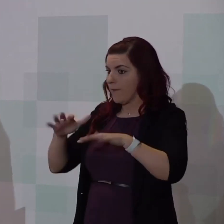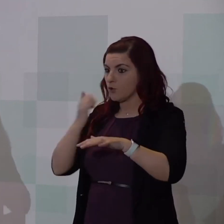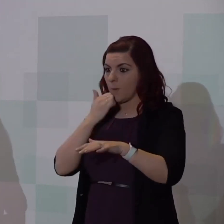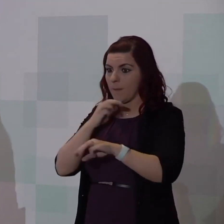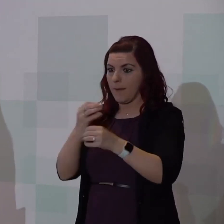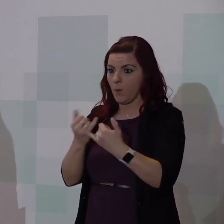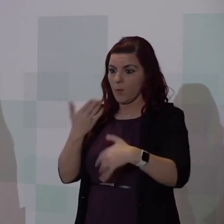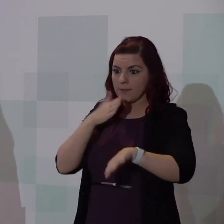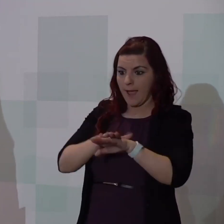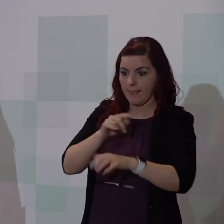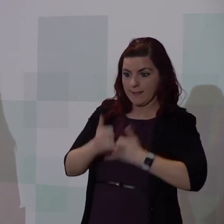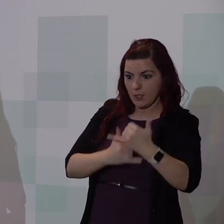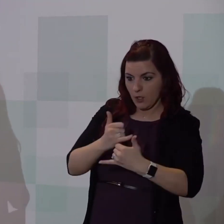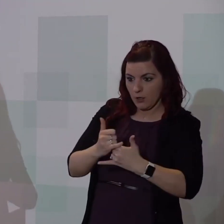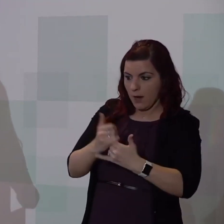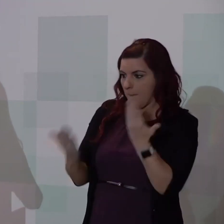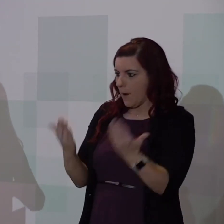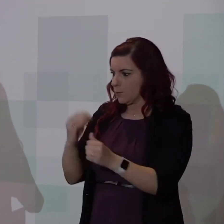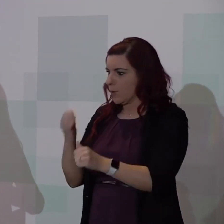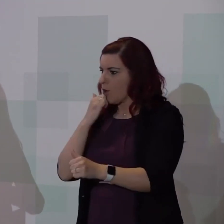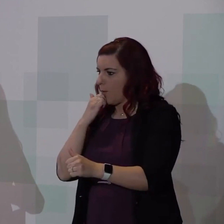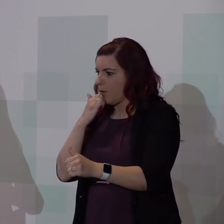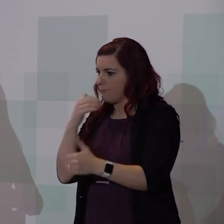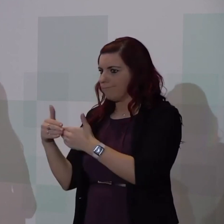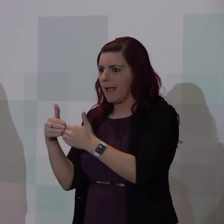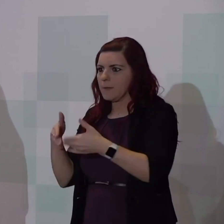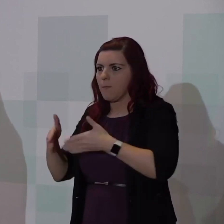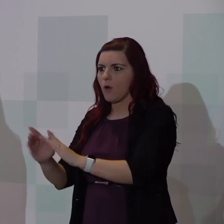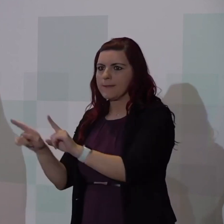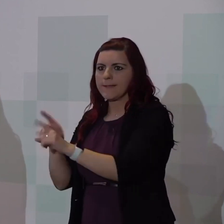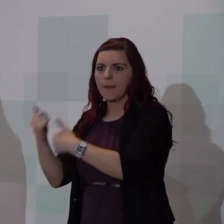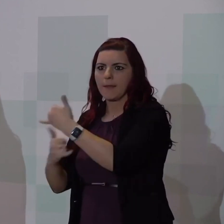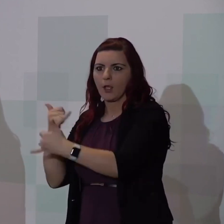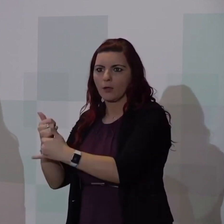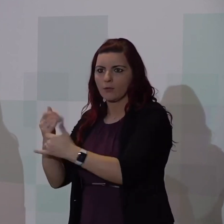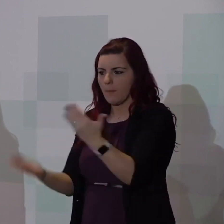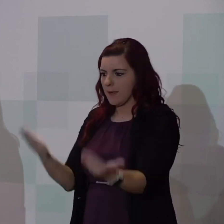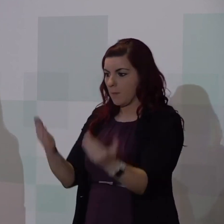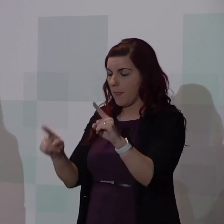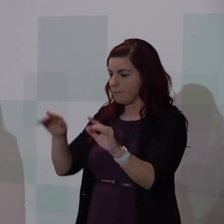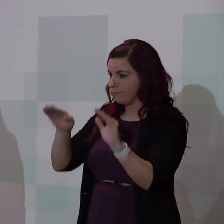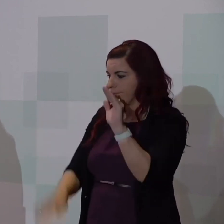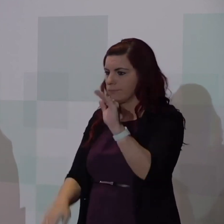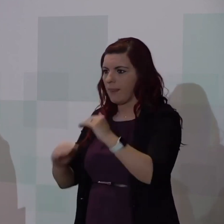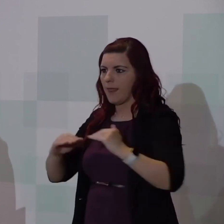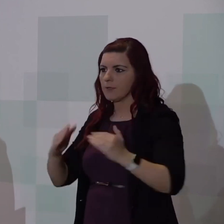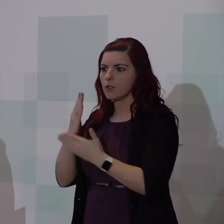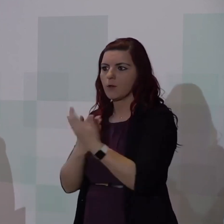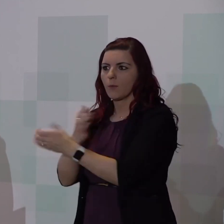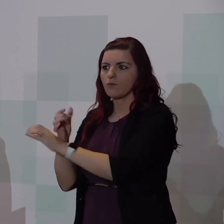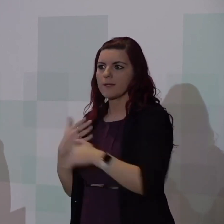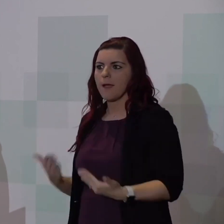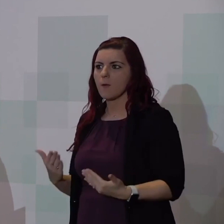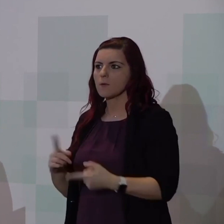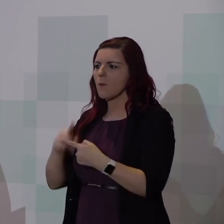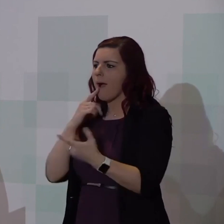given year, you expect a number of babies to be born to replace the population. But that's falling to very low levels in some countries. So